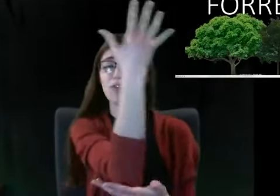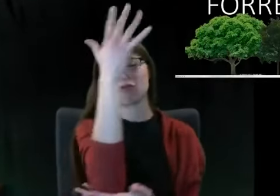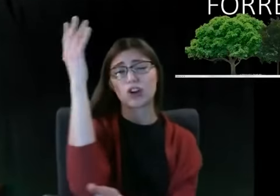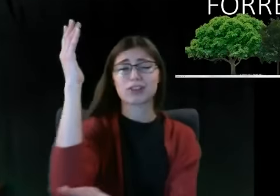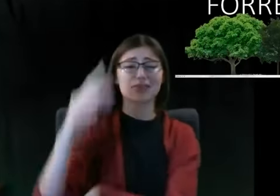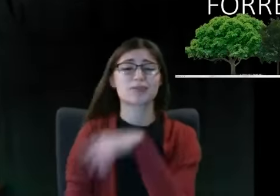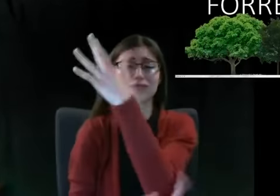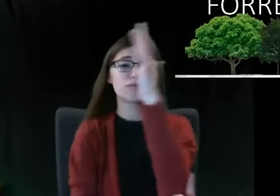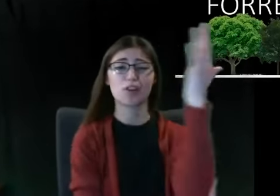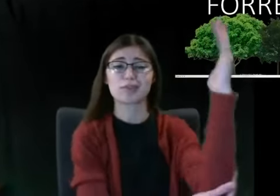Forest.